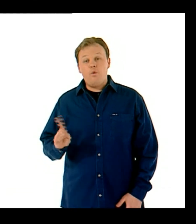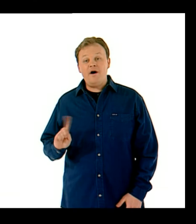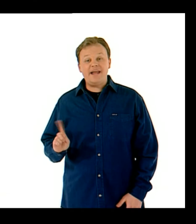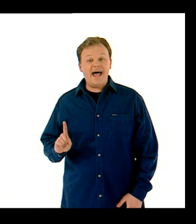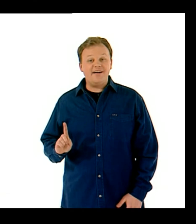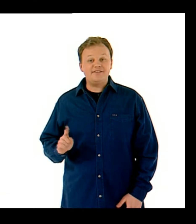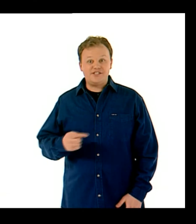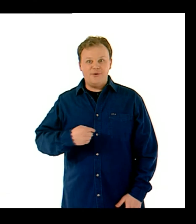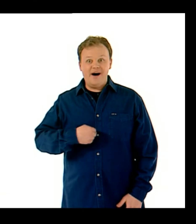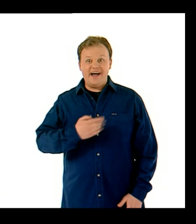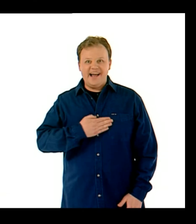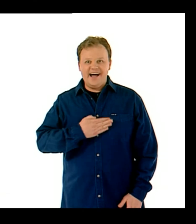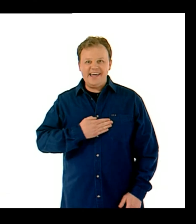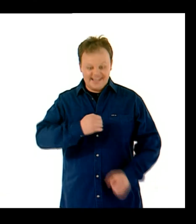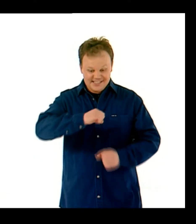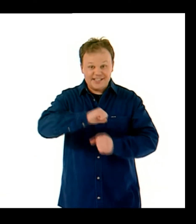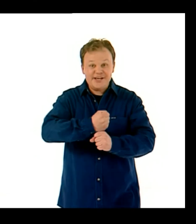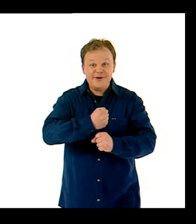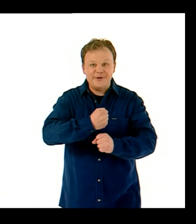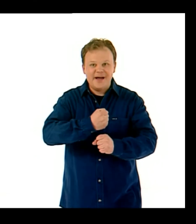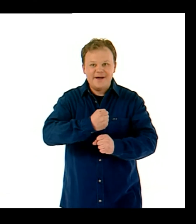What else do I like to do?